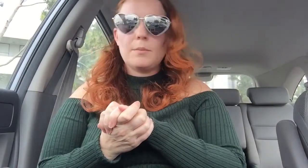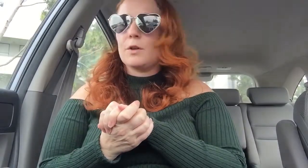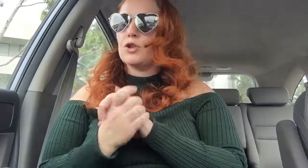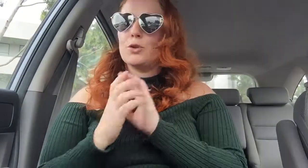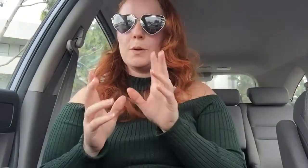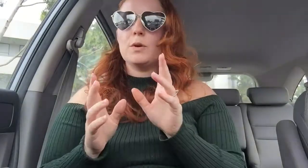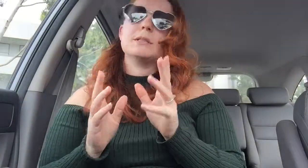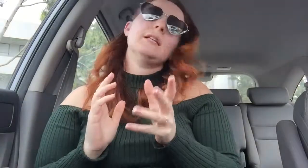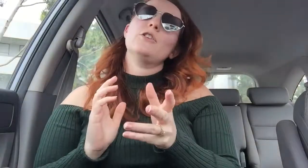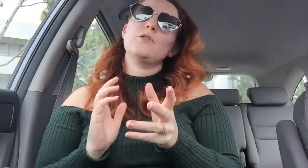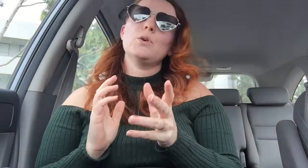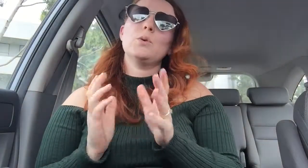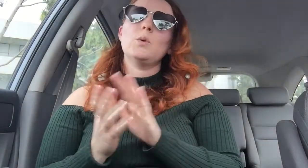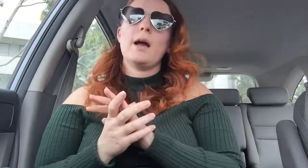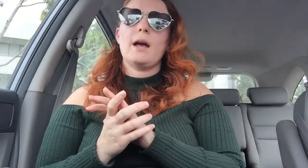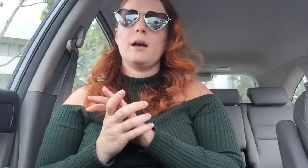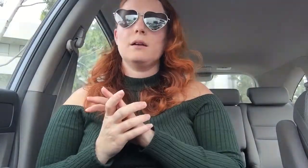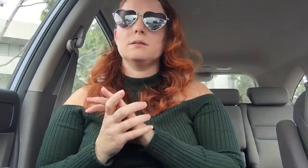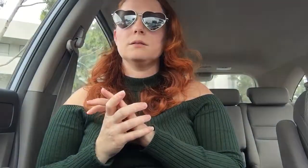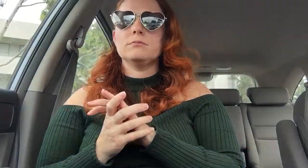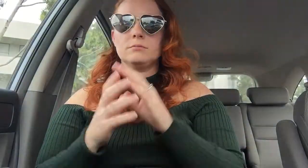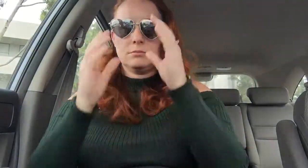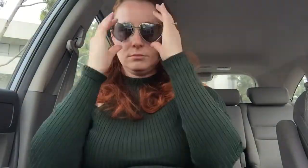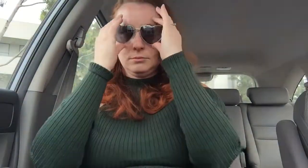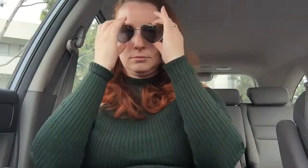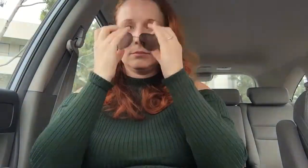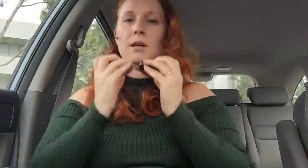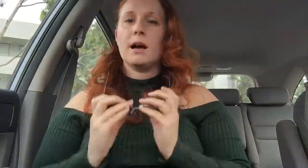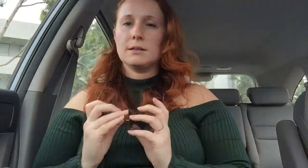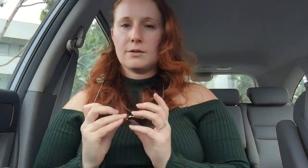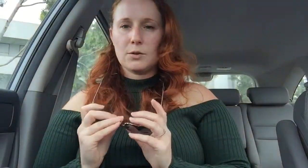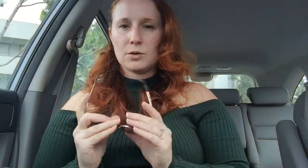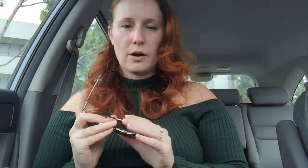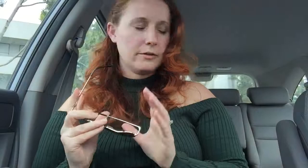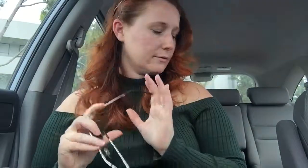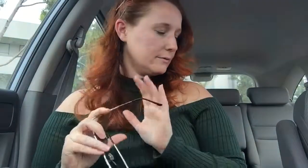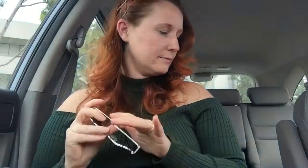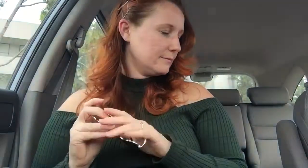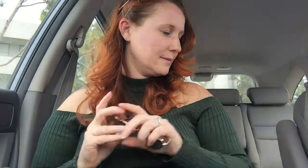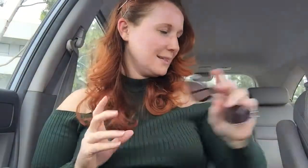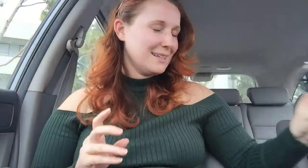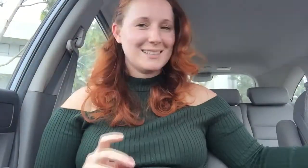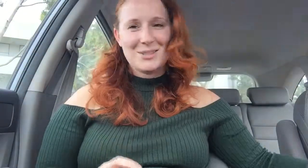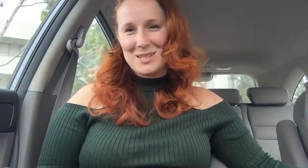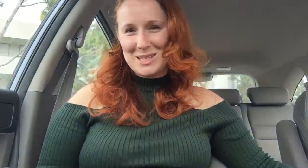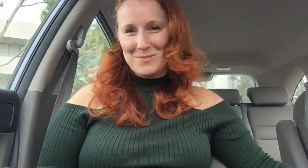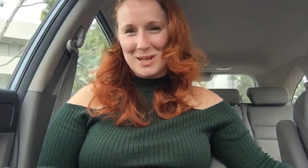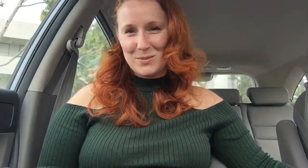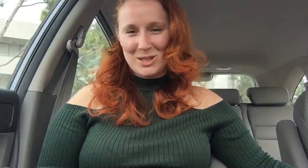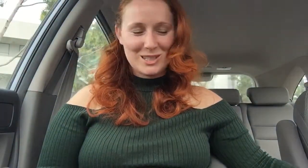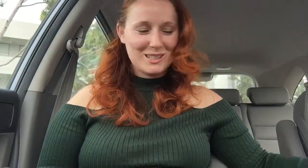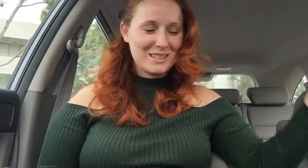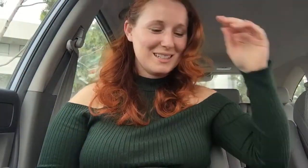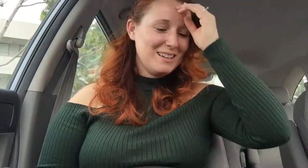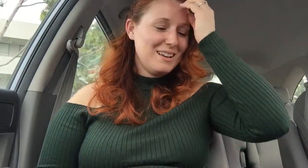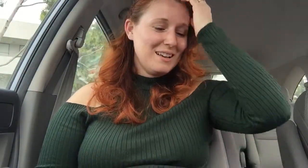There's two people, it's an interview, and I'll take those off so you can see my expressions.